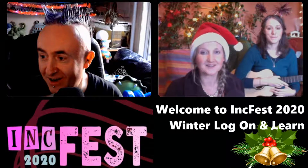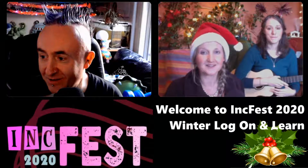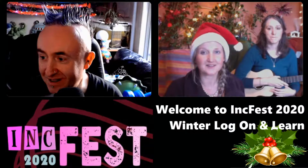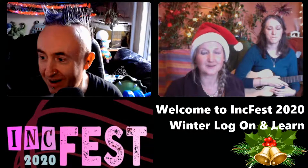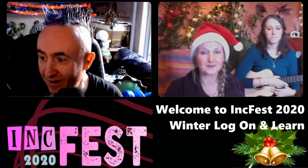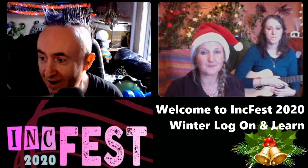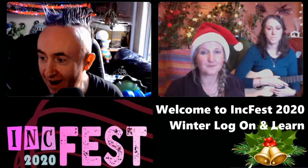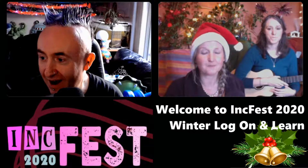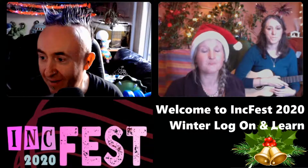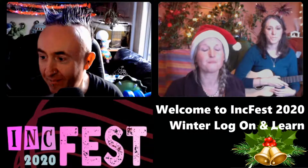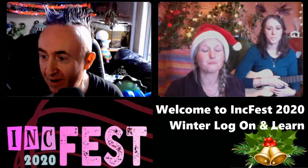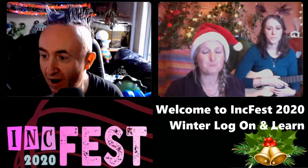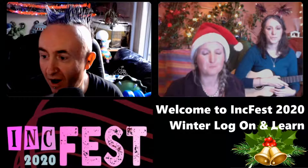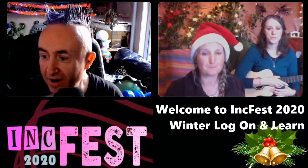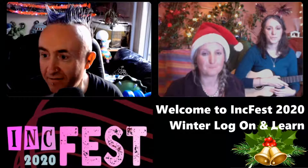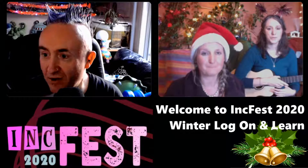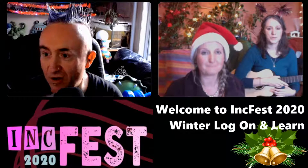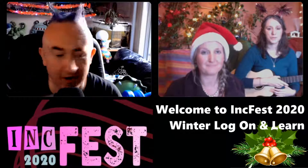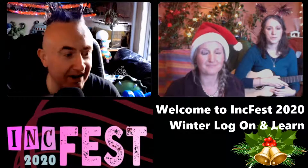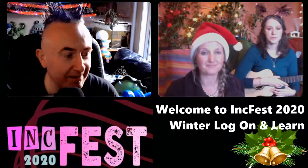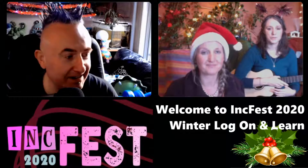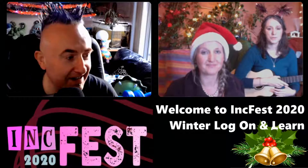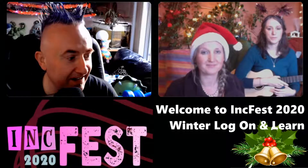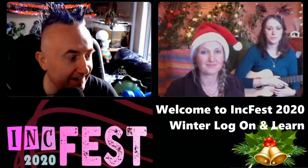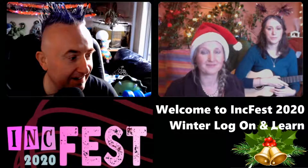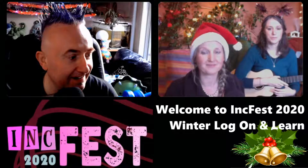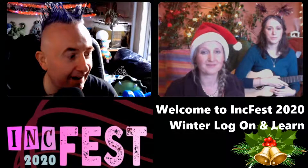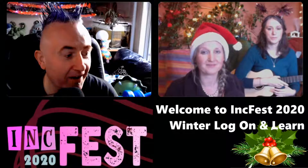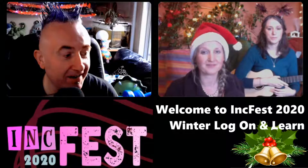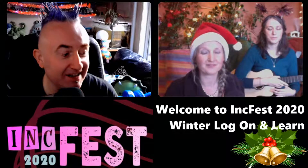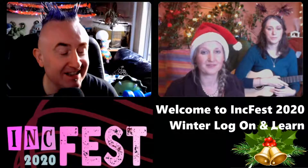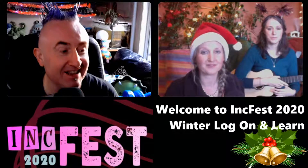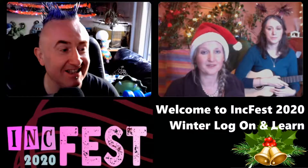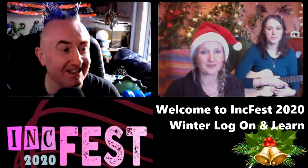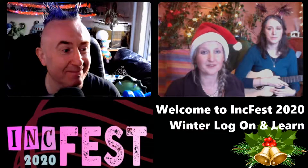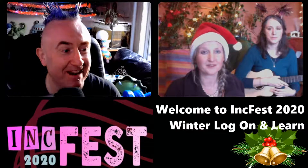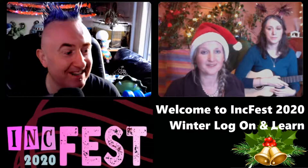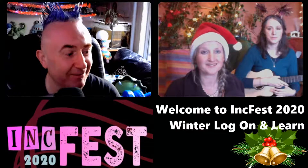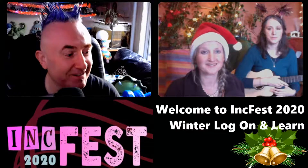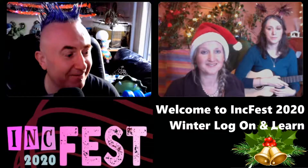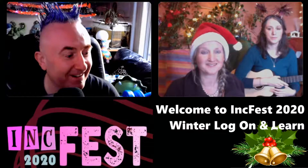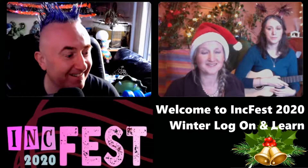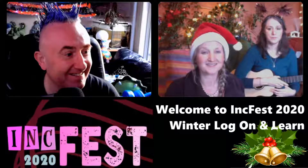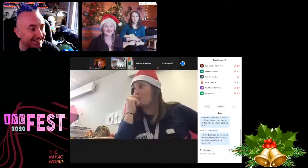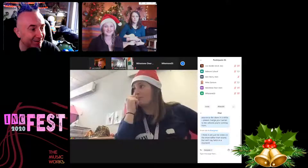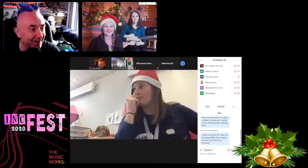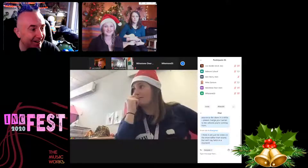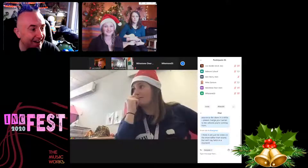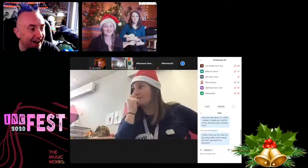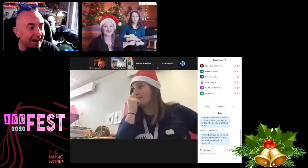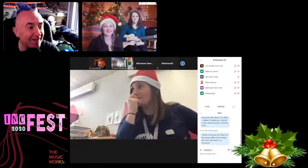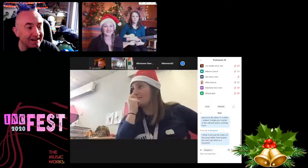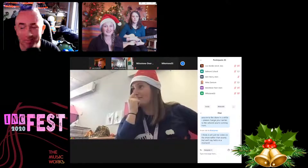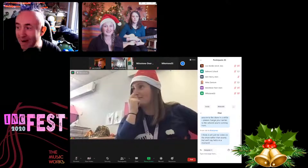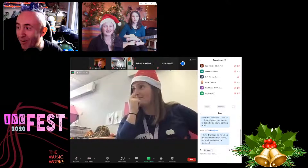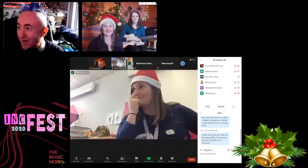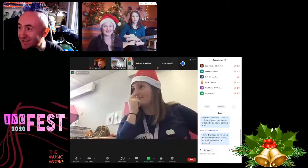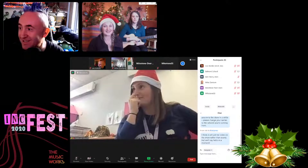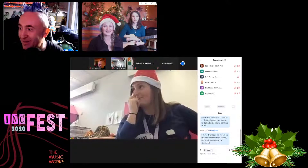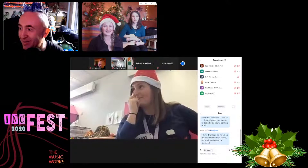So, I have got. Let me see. This is some next level stuff. I don't know if this is going to work. Hello, that's Belmont School. We've